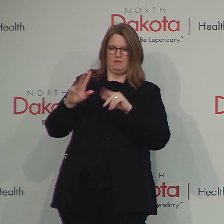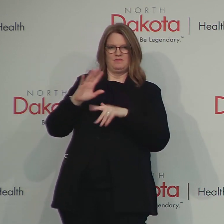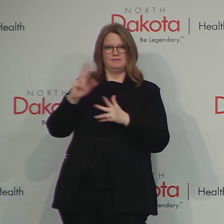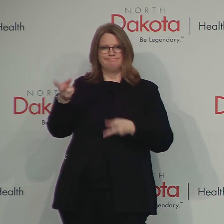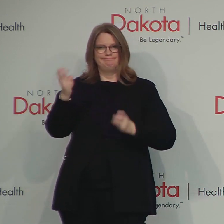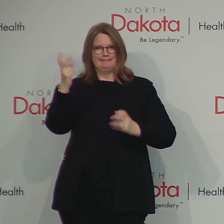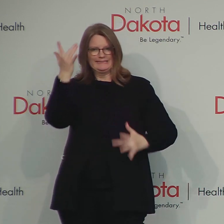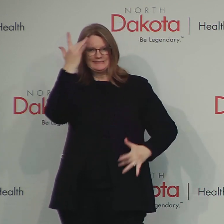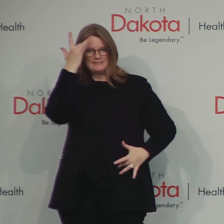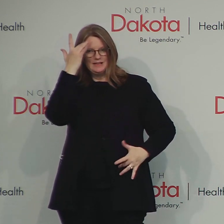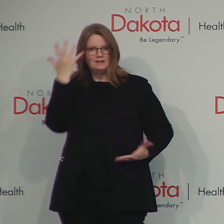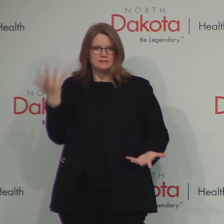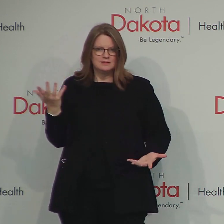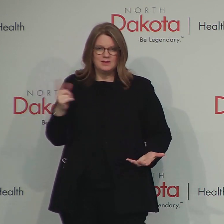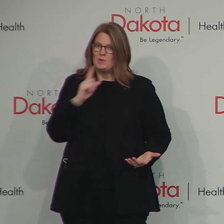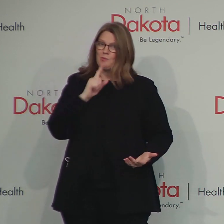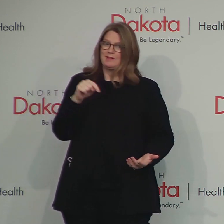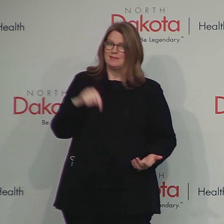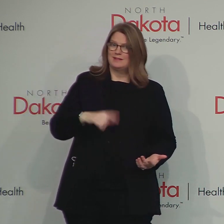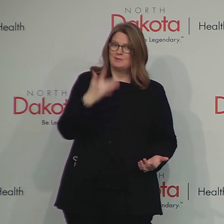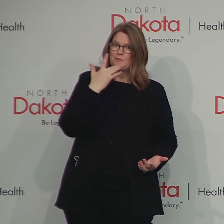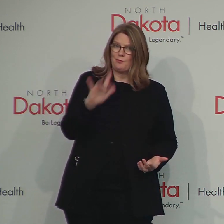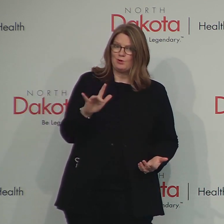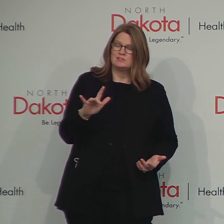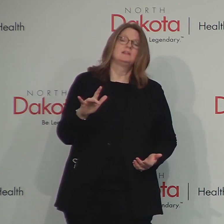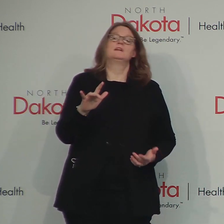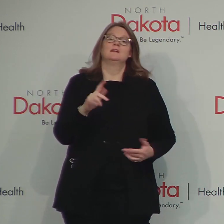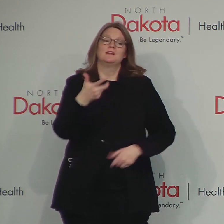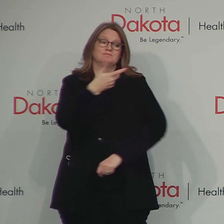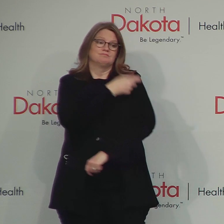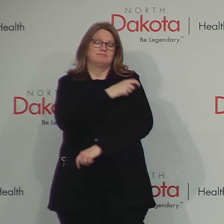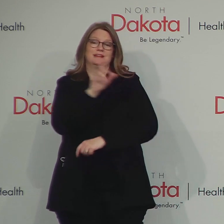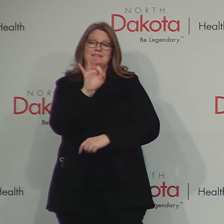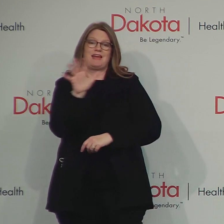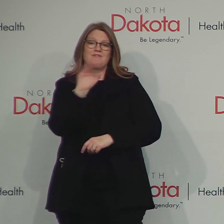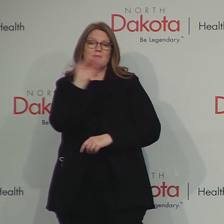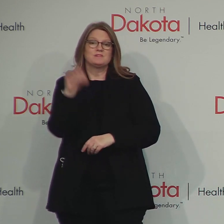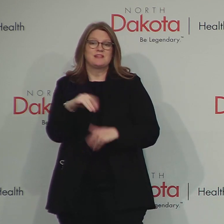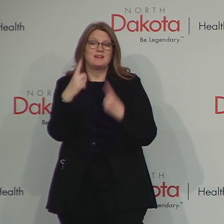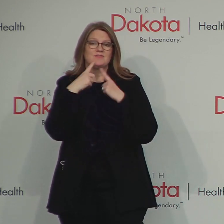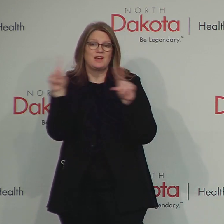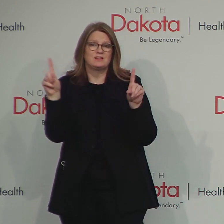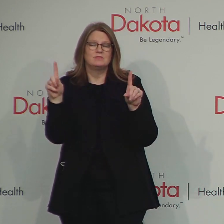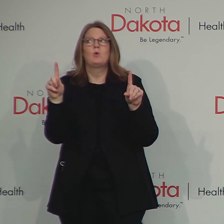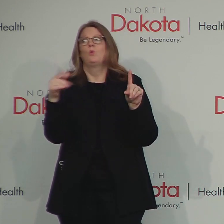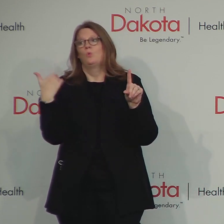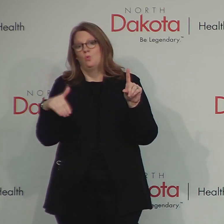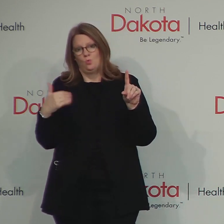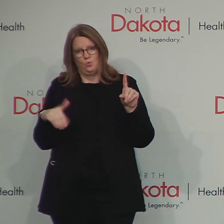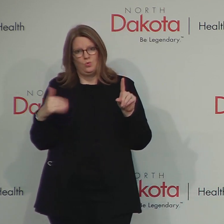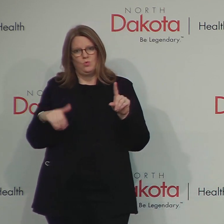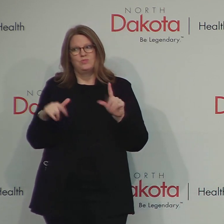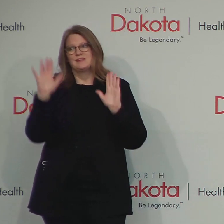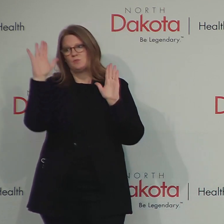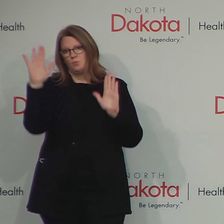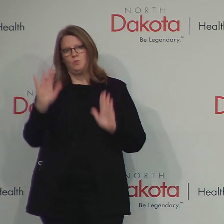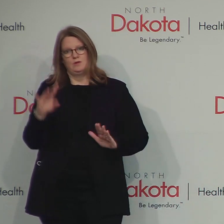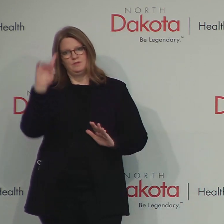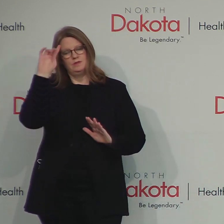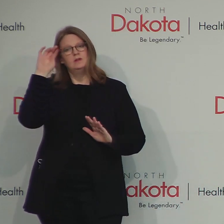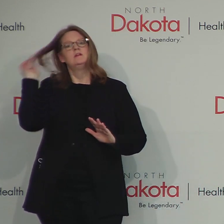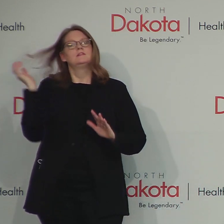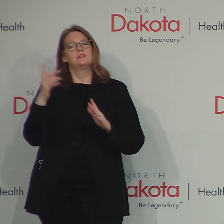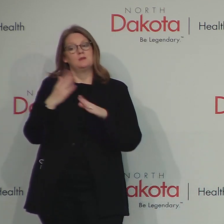we're so fortunate that we have a vaccine that at 95% efficacy is so extraordinarily effective at protecting you and your loved ones from the